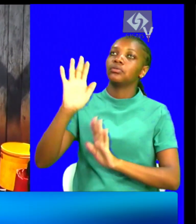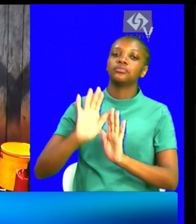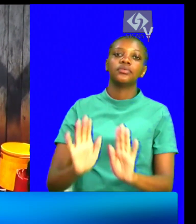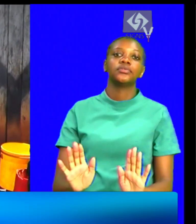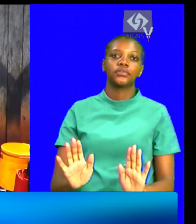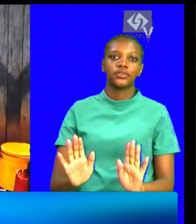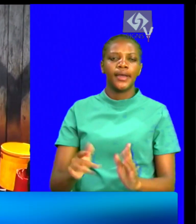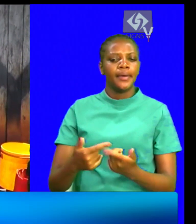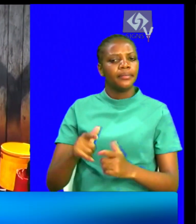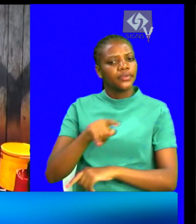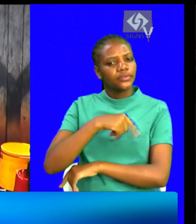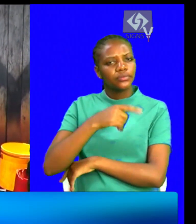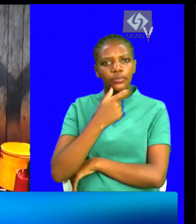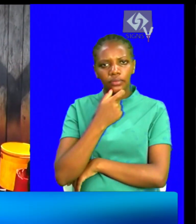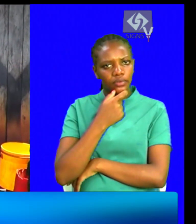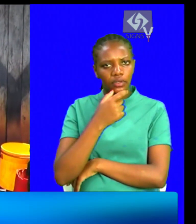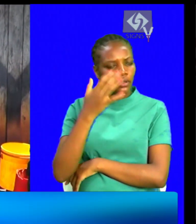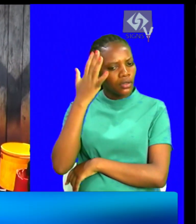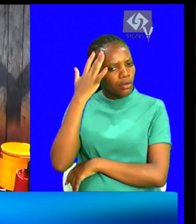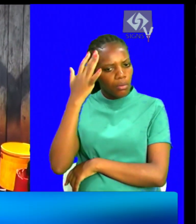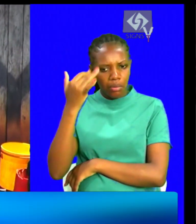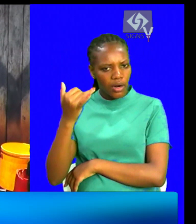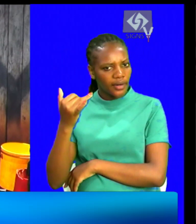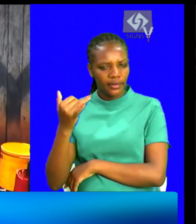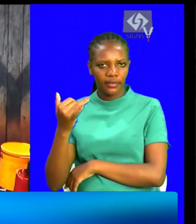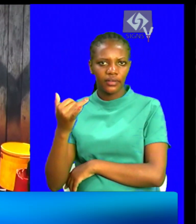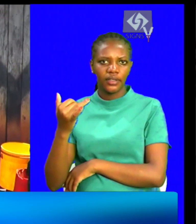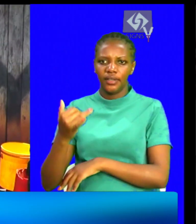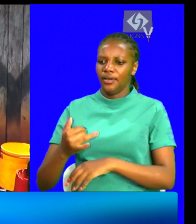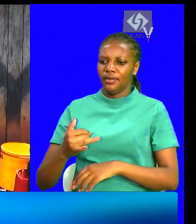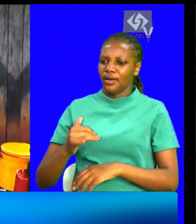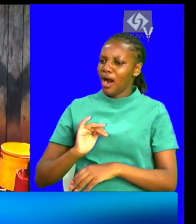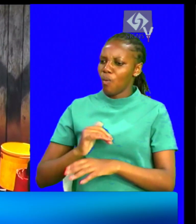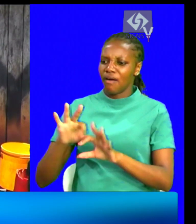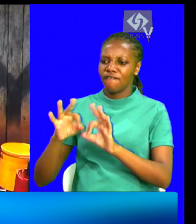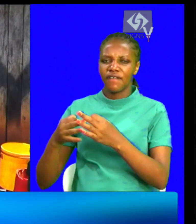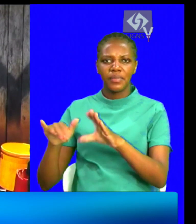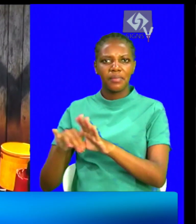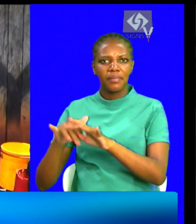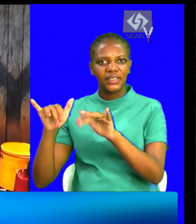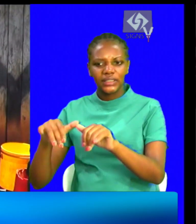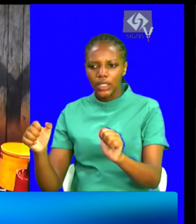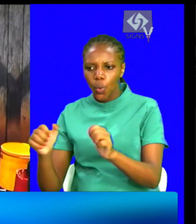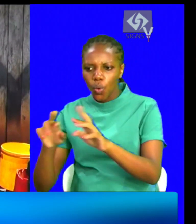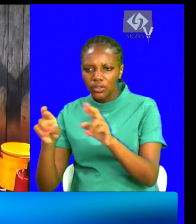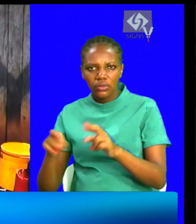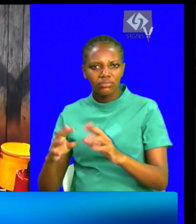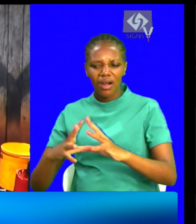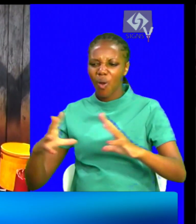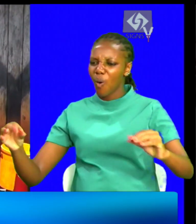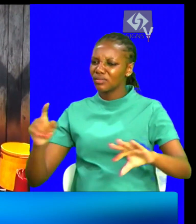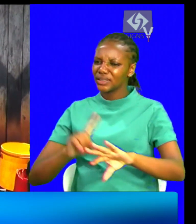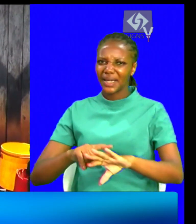tungoje Mungu. Tukashindwa. Kwa nini mtu wetu anakaa moshari miezi mingi